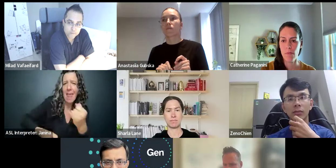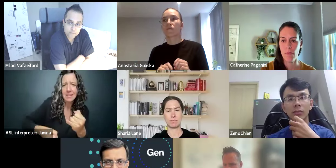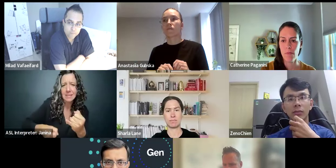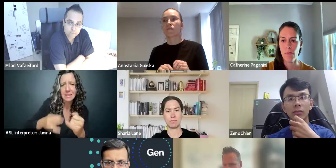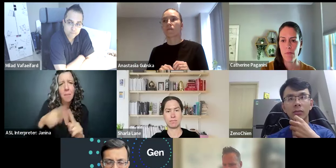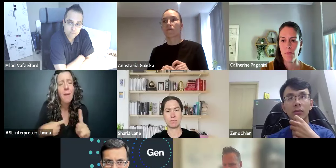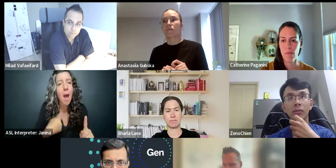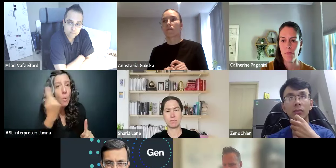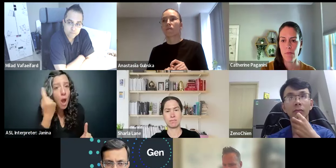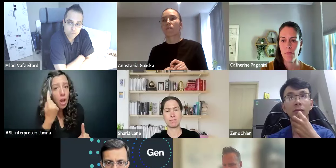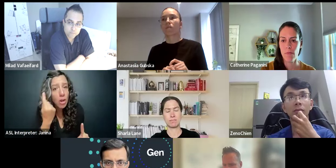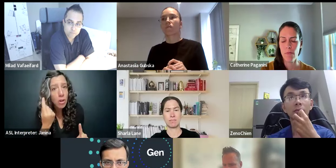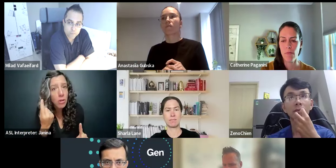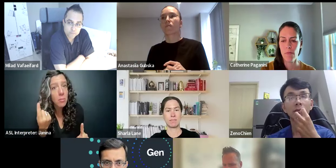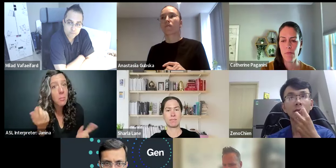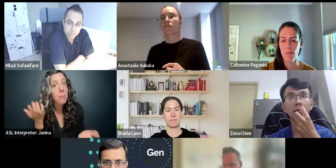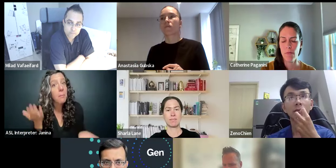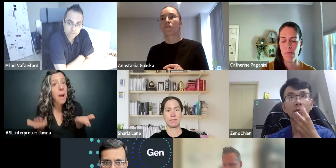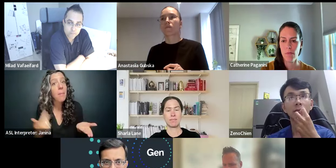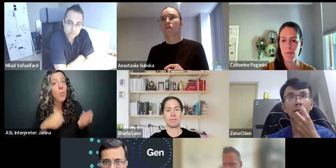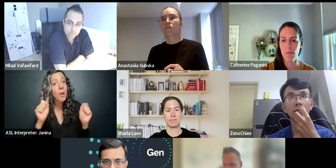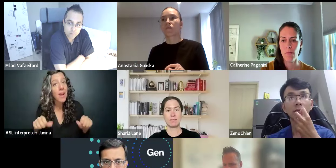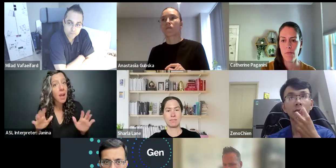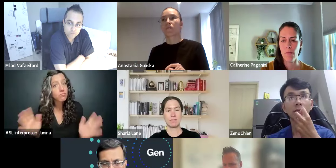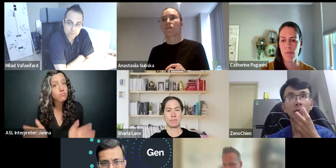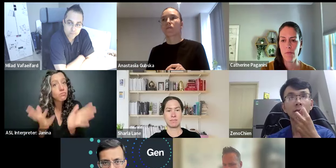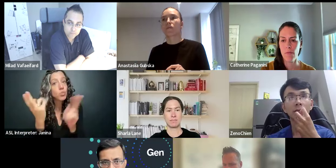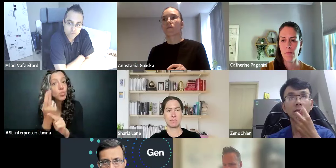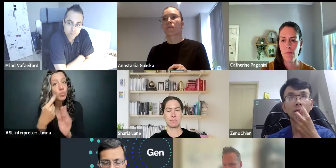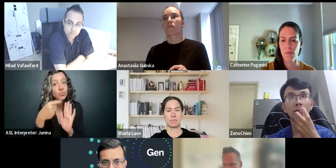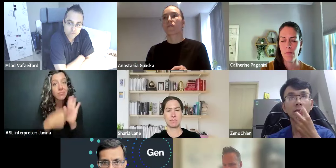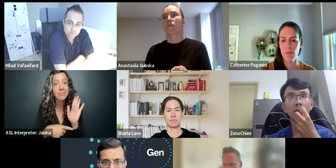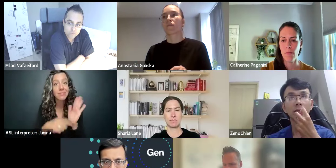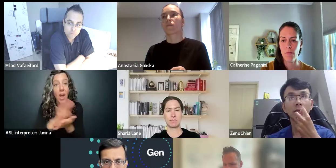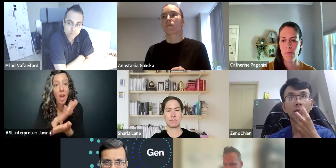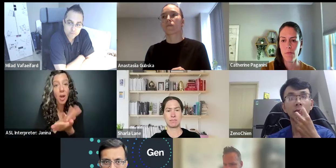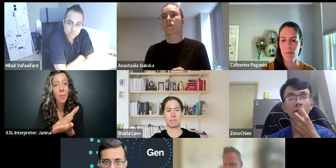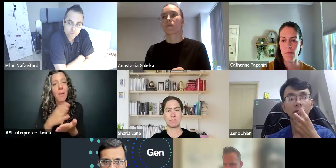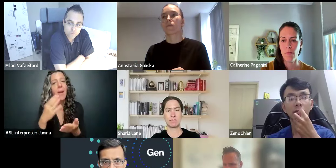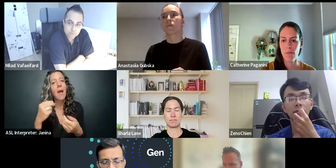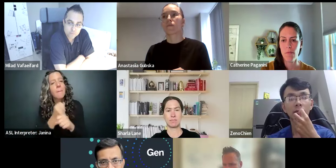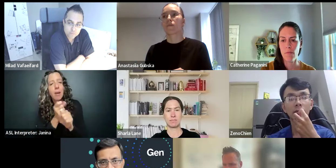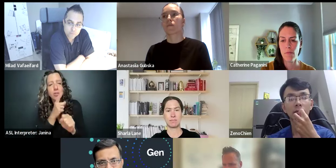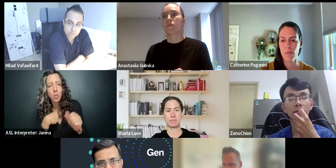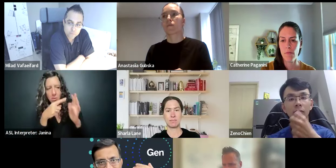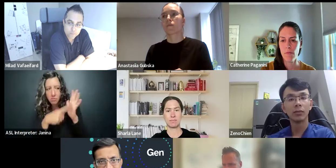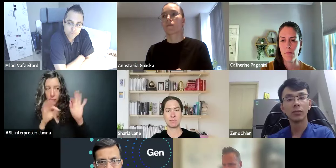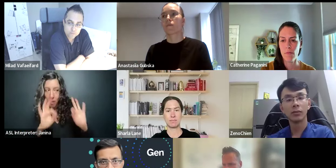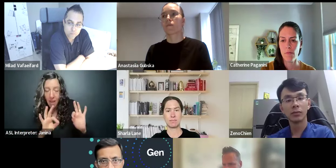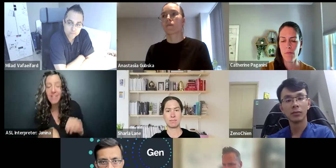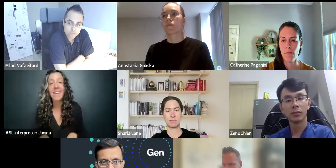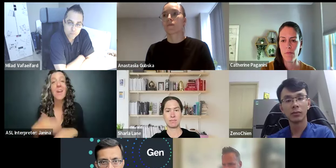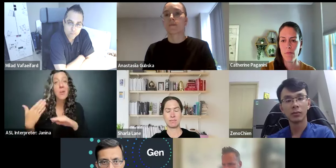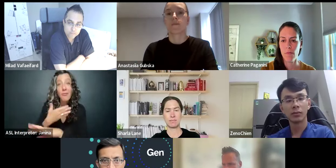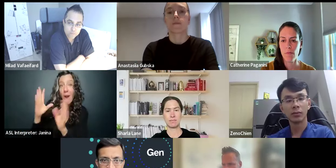So maybe I think if we circle on this document well advanced, well ahead of the conference, then even they would get a